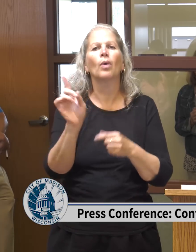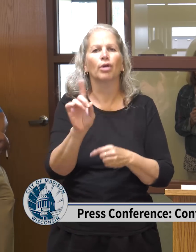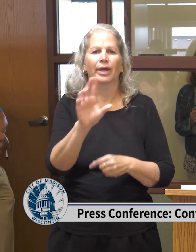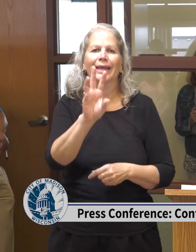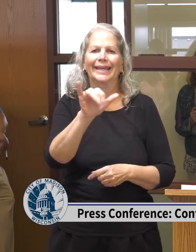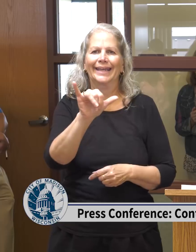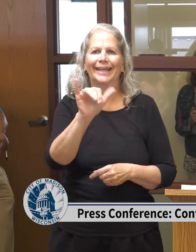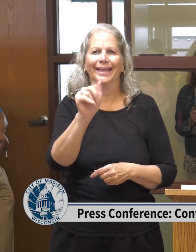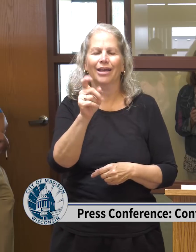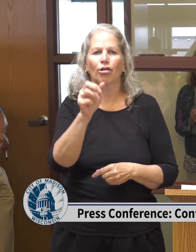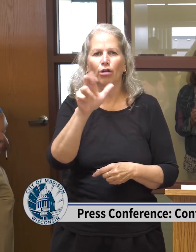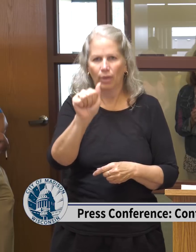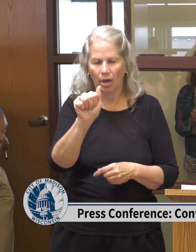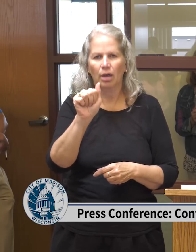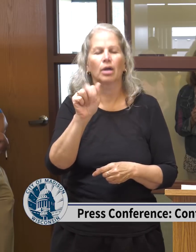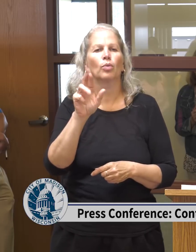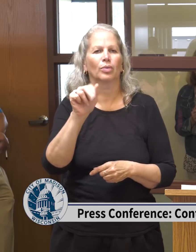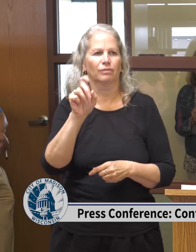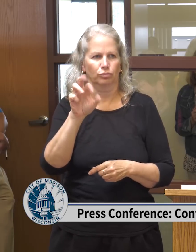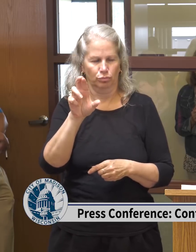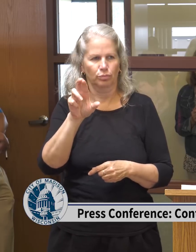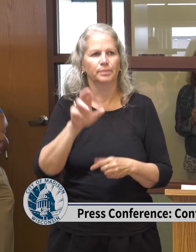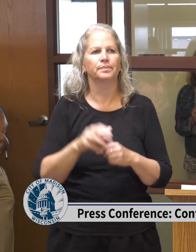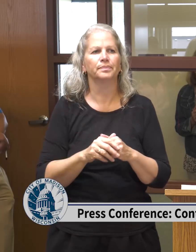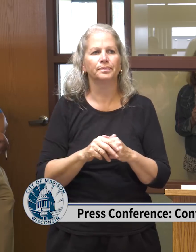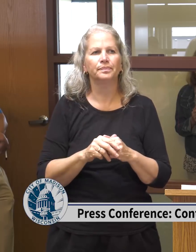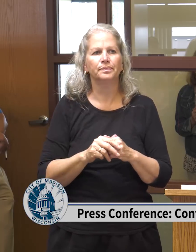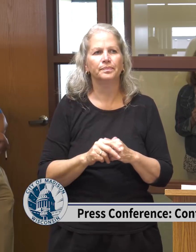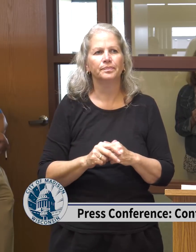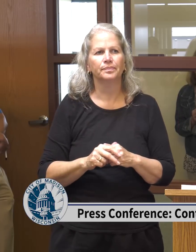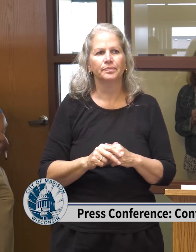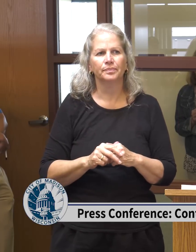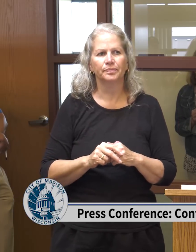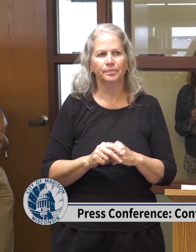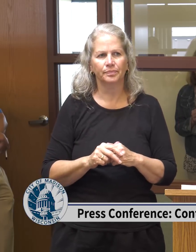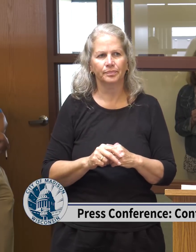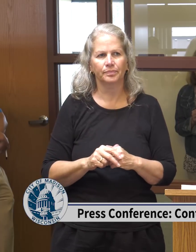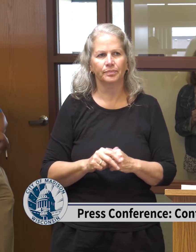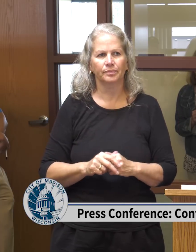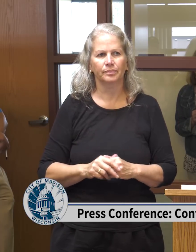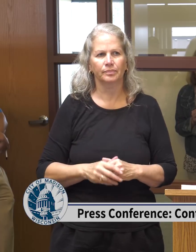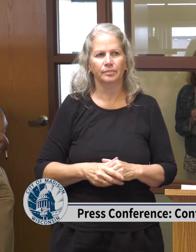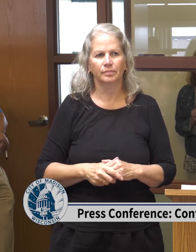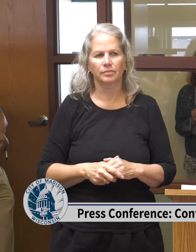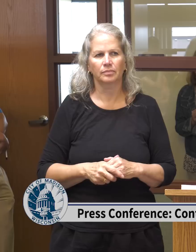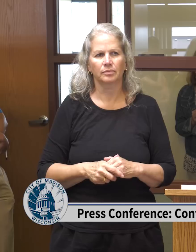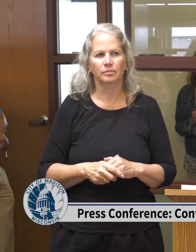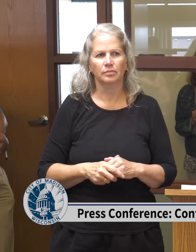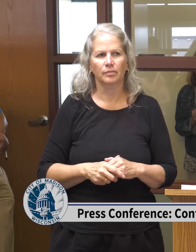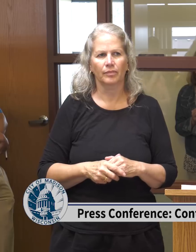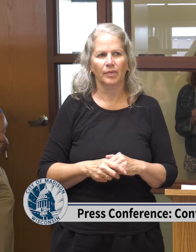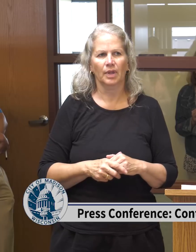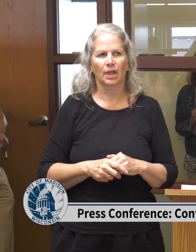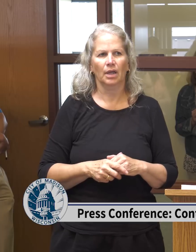in order to get the water off the street when it does rain, we need those drains to be opened. So that